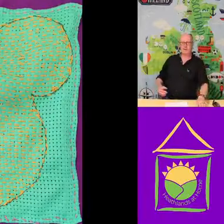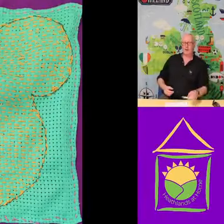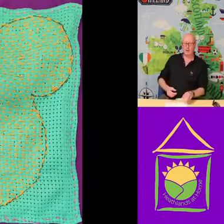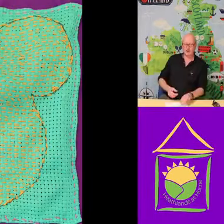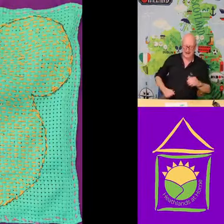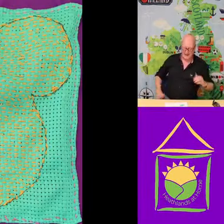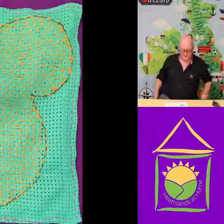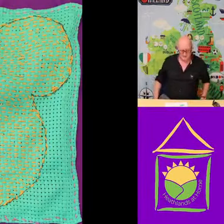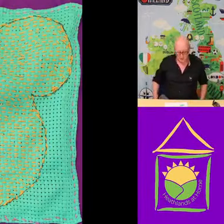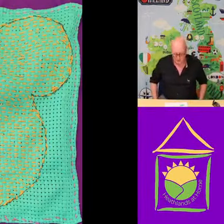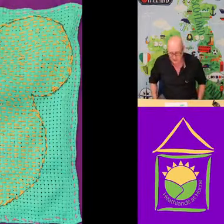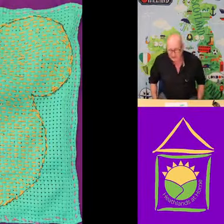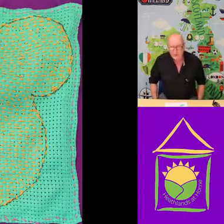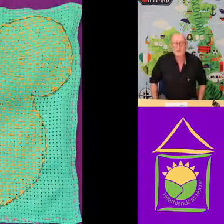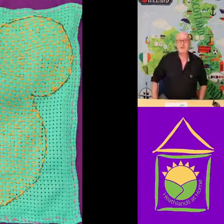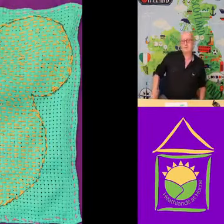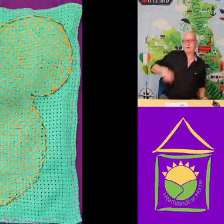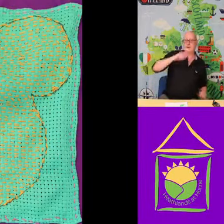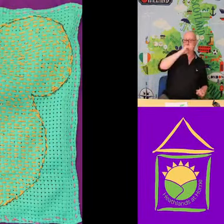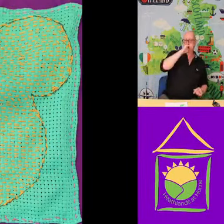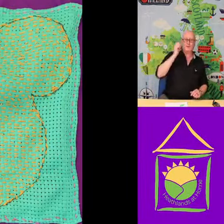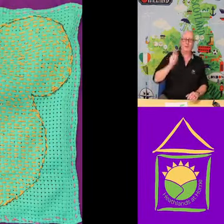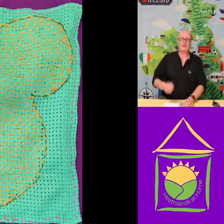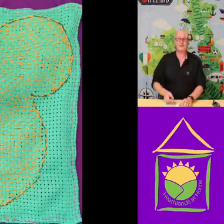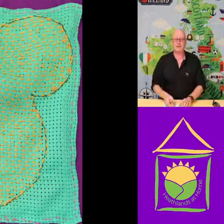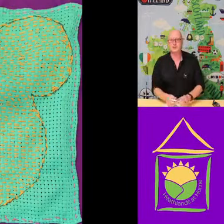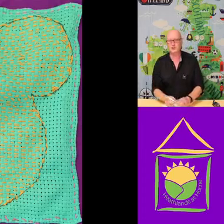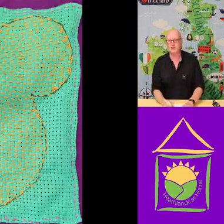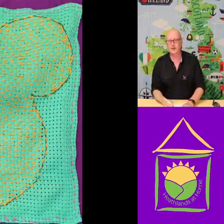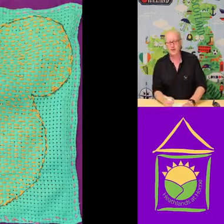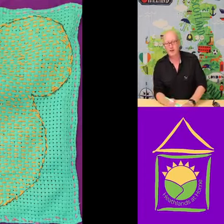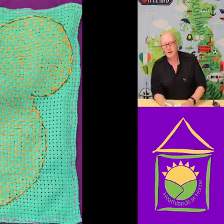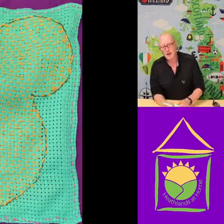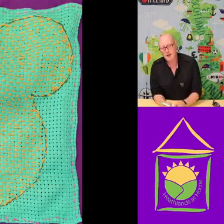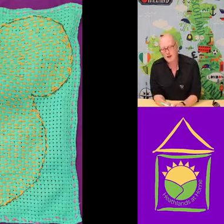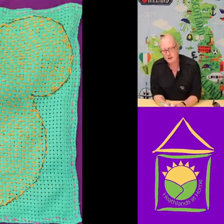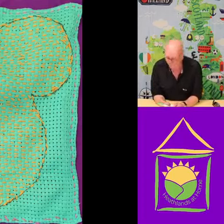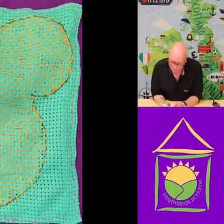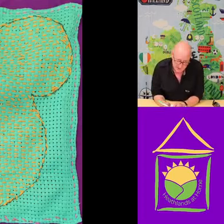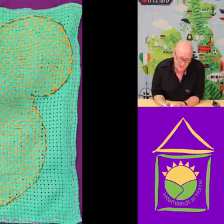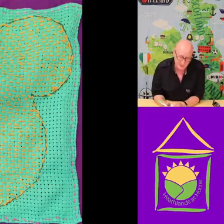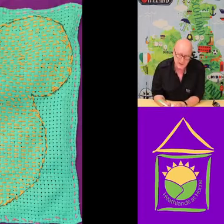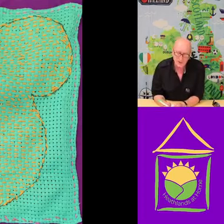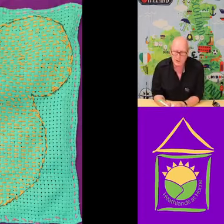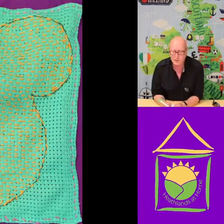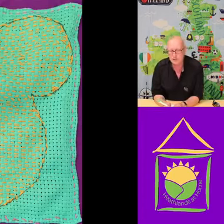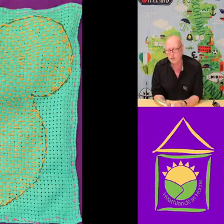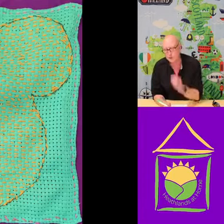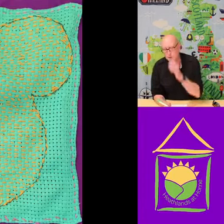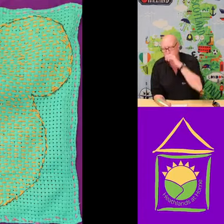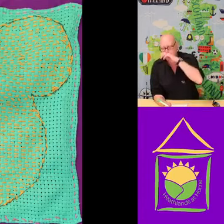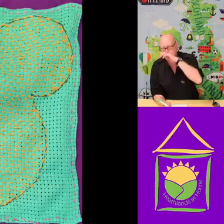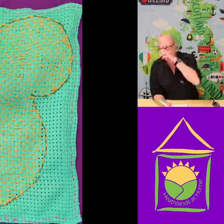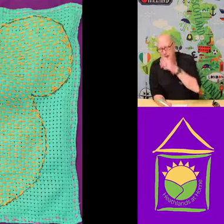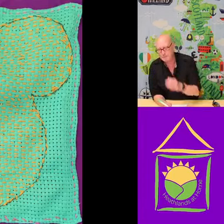got, now then. You'll have seen this progress over the weeks, ladies and gentlemen. It's a Francis creation. Now, today, what he's been doing today, it's